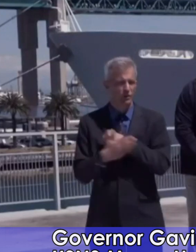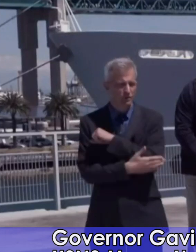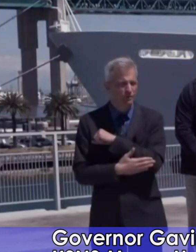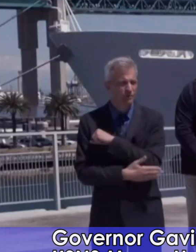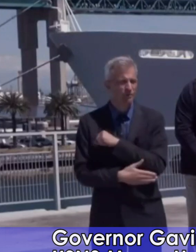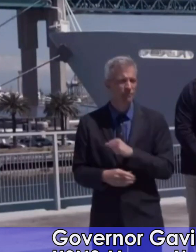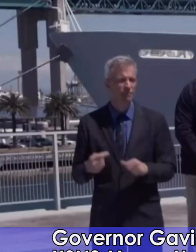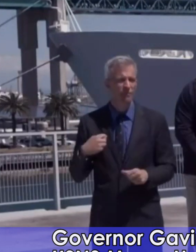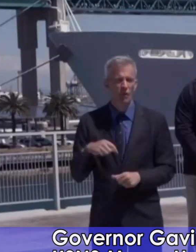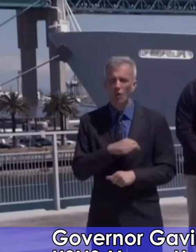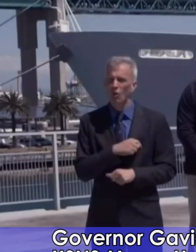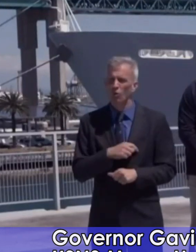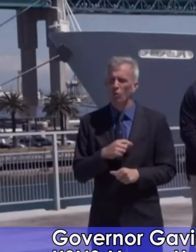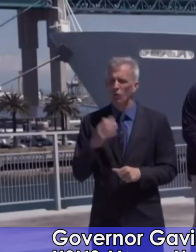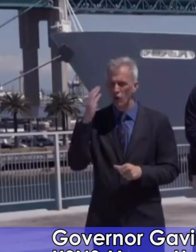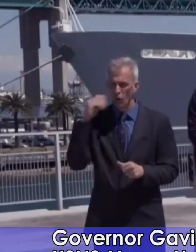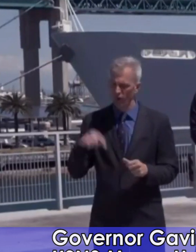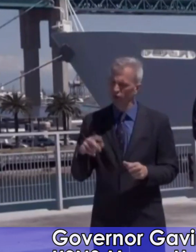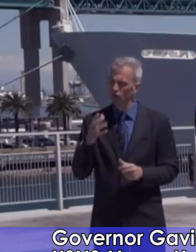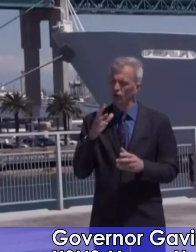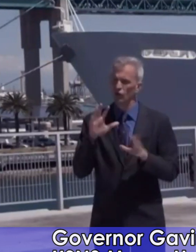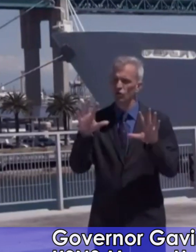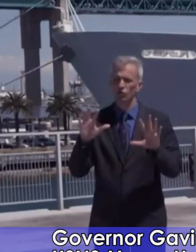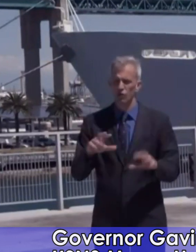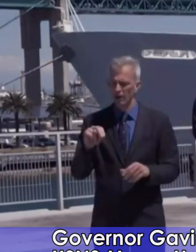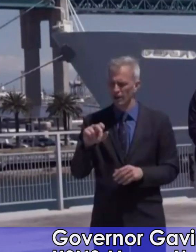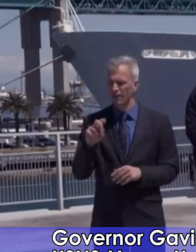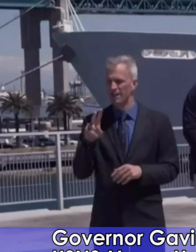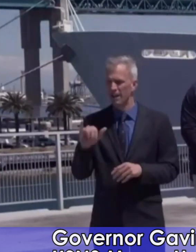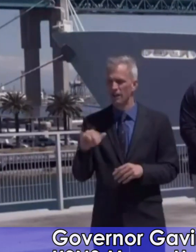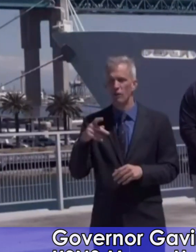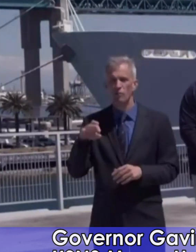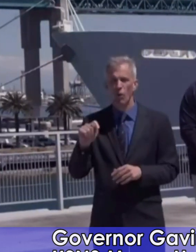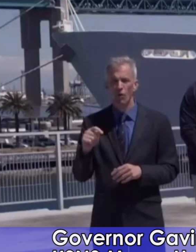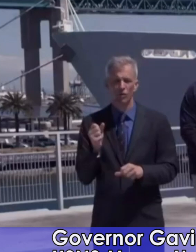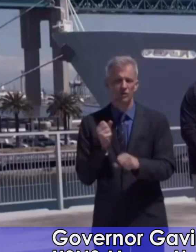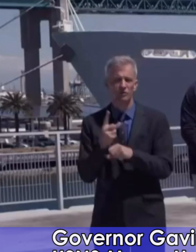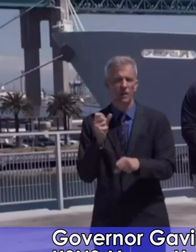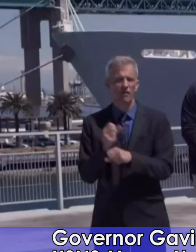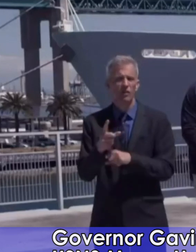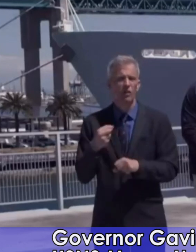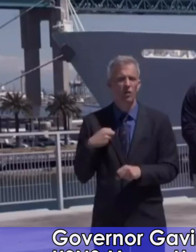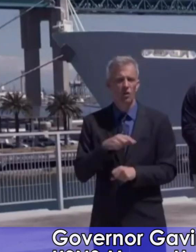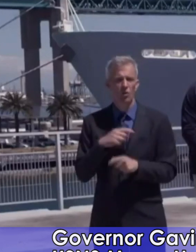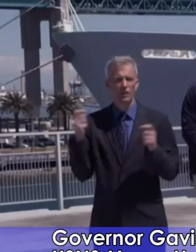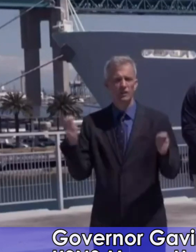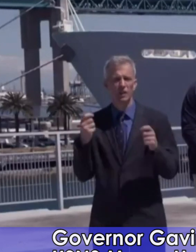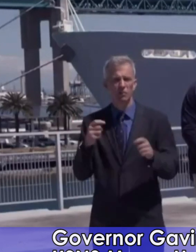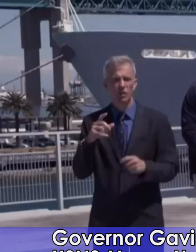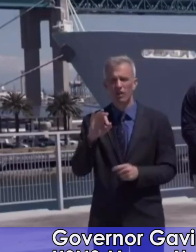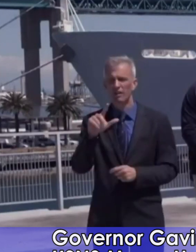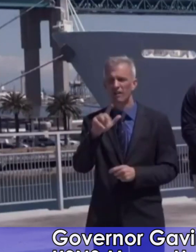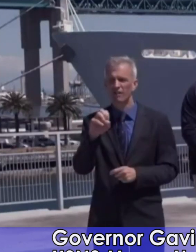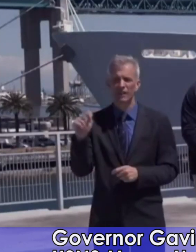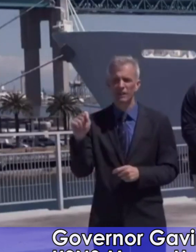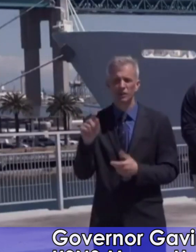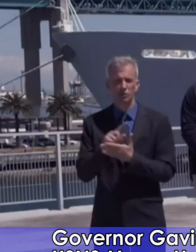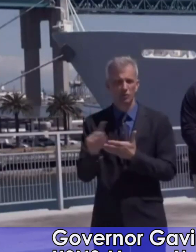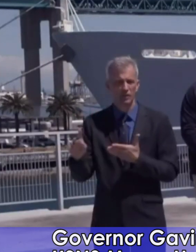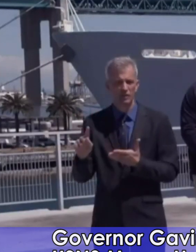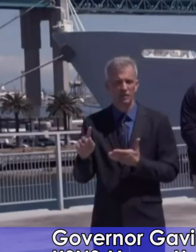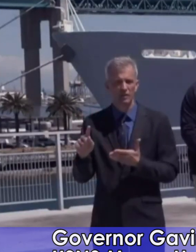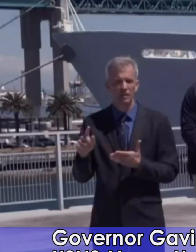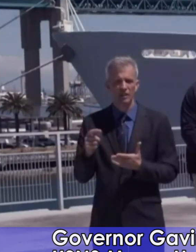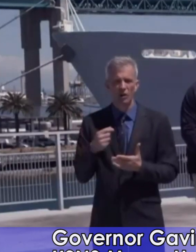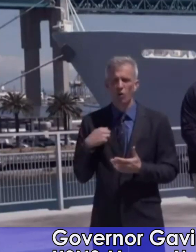Navy because this was a great Navy port. And each year we celebrate during our Fleet Week the amazing men and women of